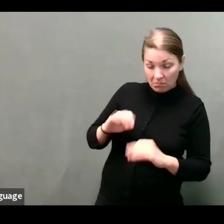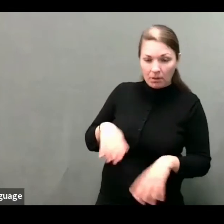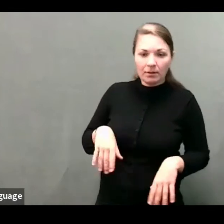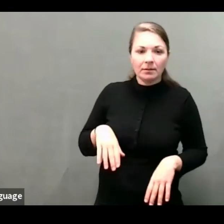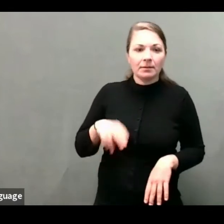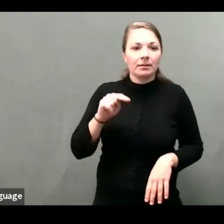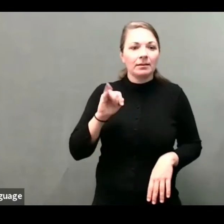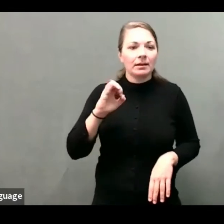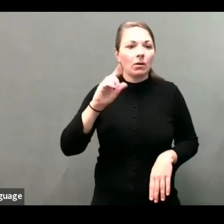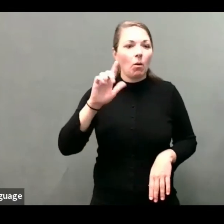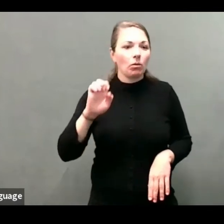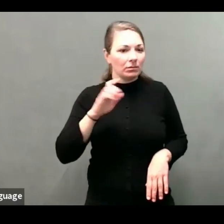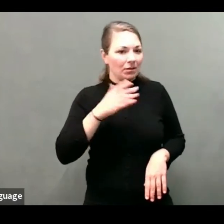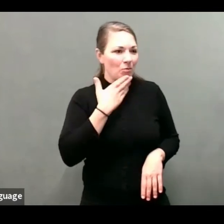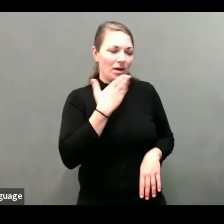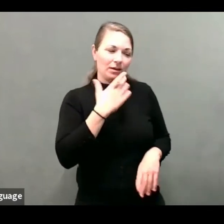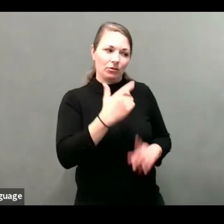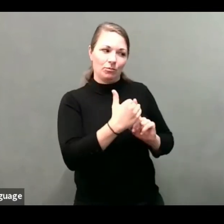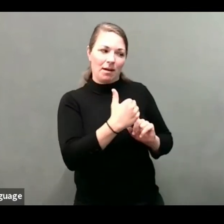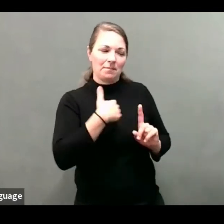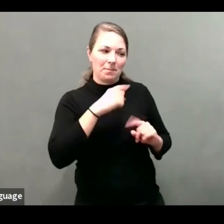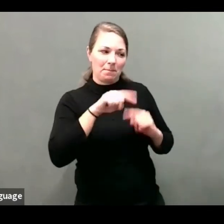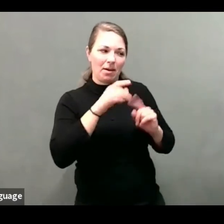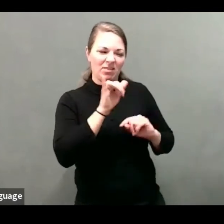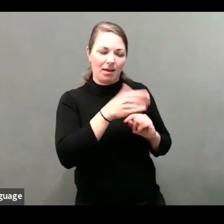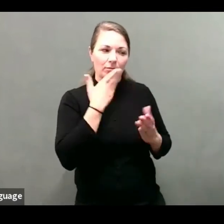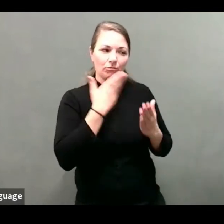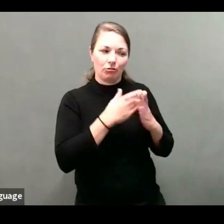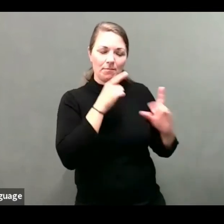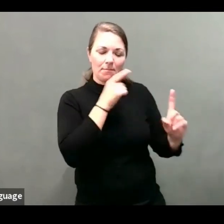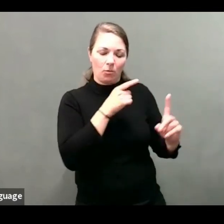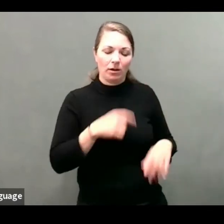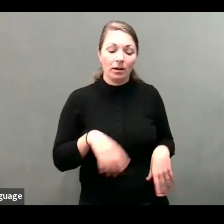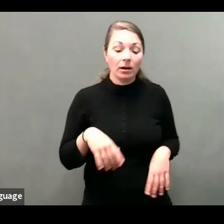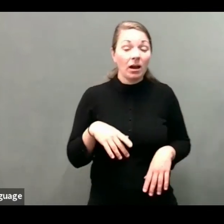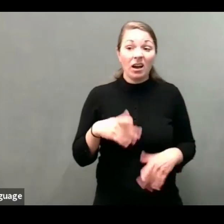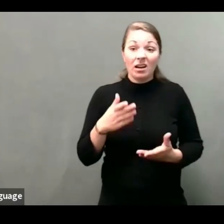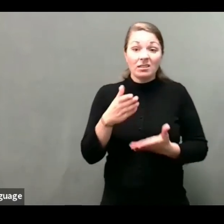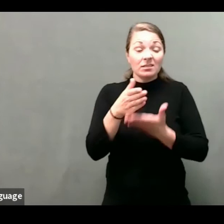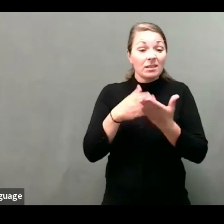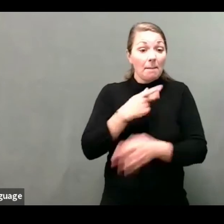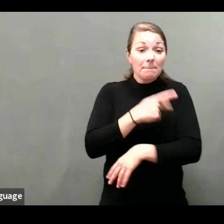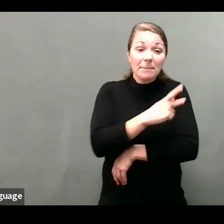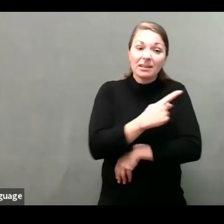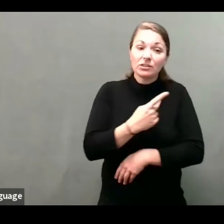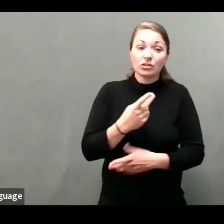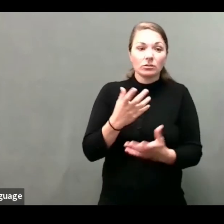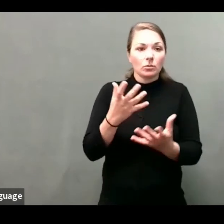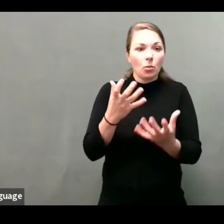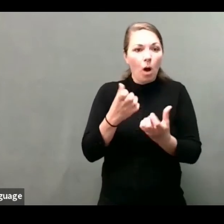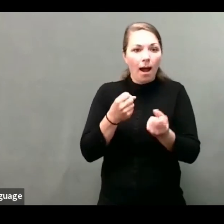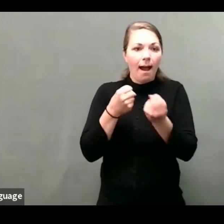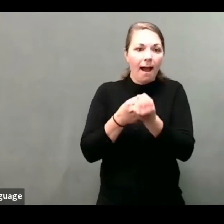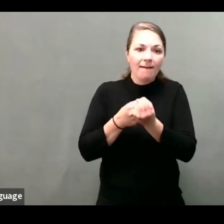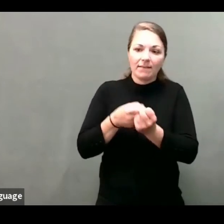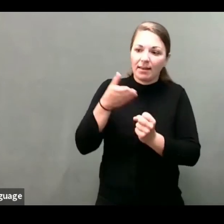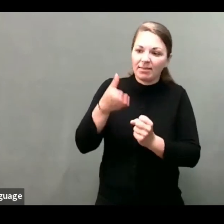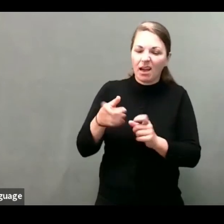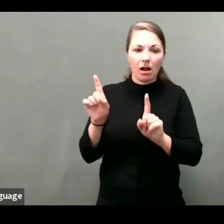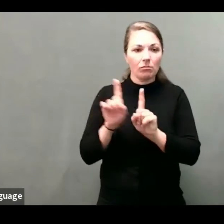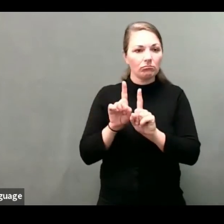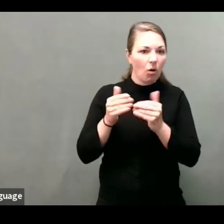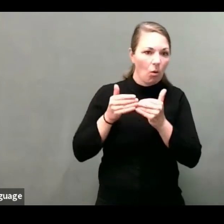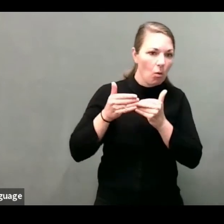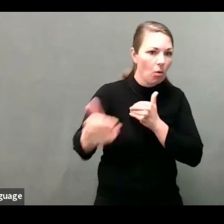that. And as a SANE, I have definitely had patients who wanted the advocate there for every single one of these steps. I've had